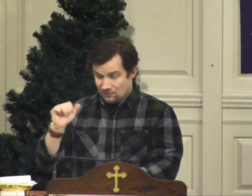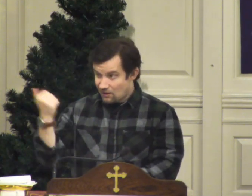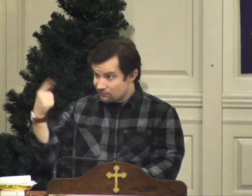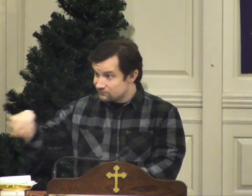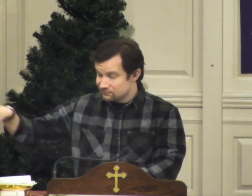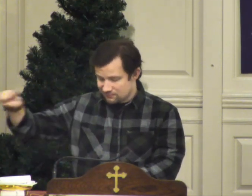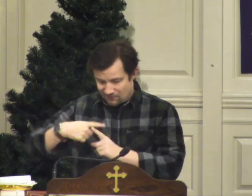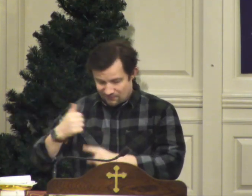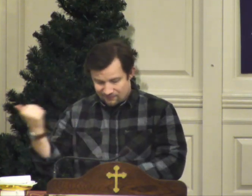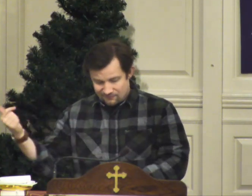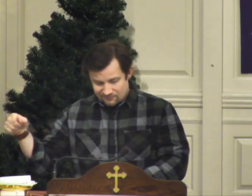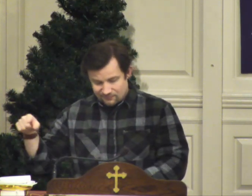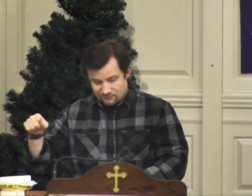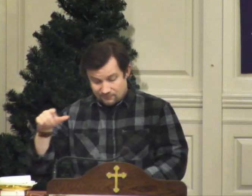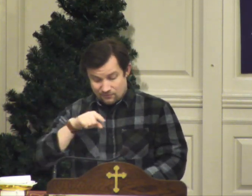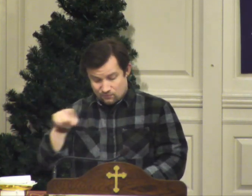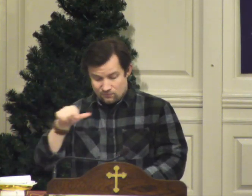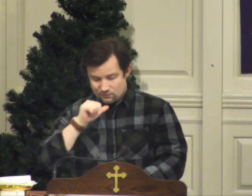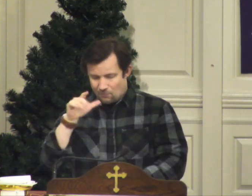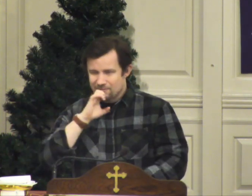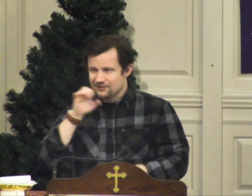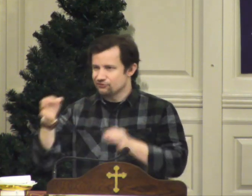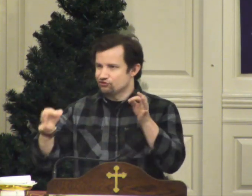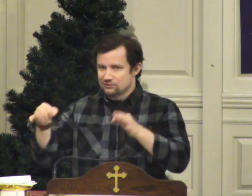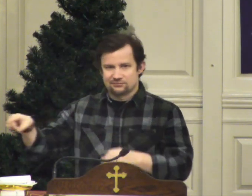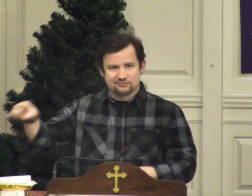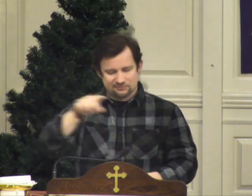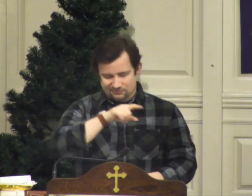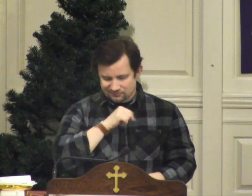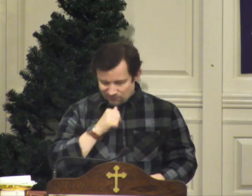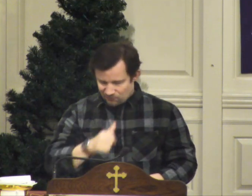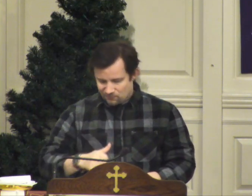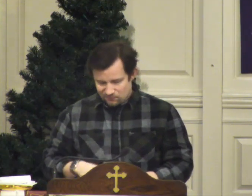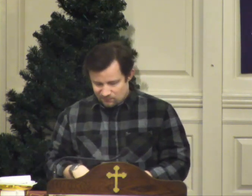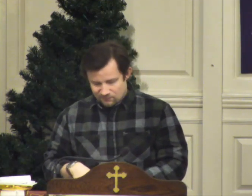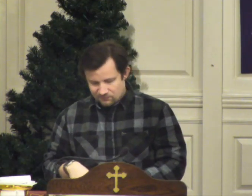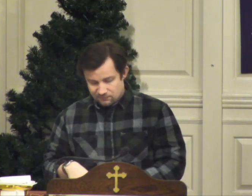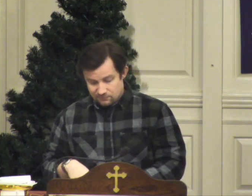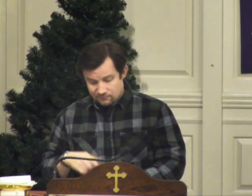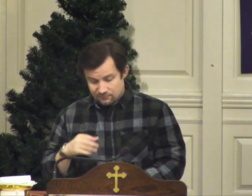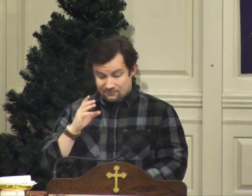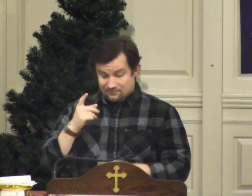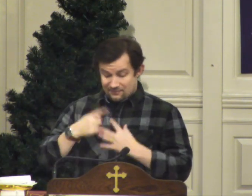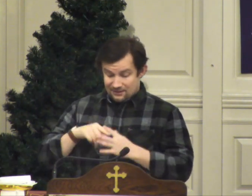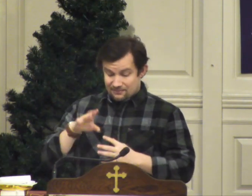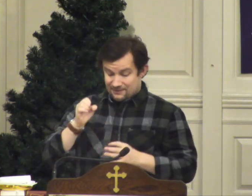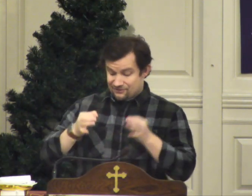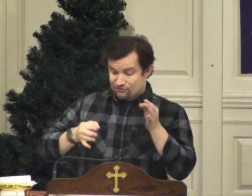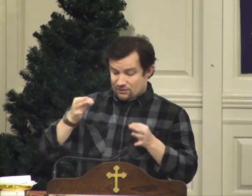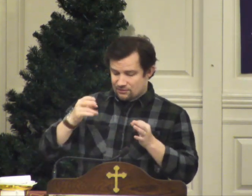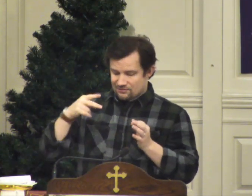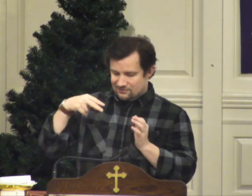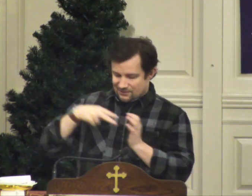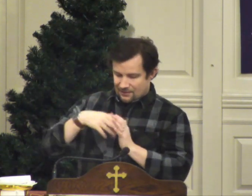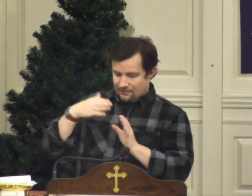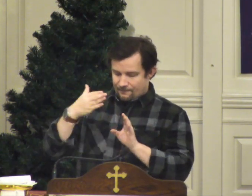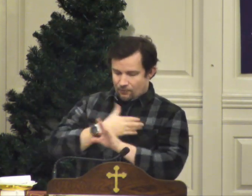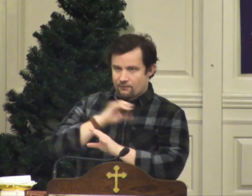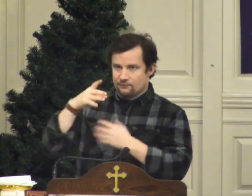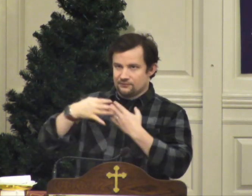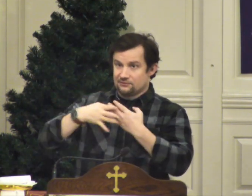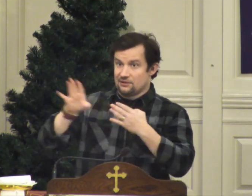another, that you may not be judged. Behold, the judge is standing before the